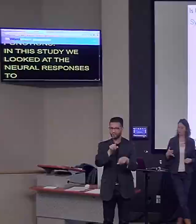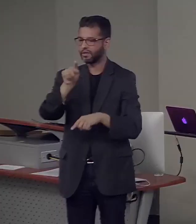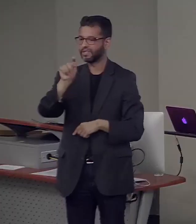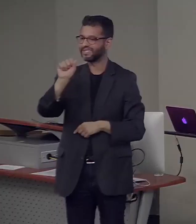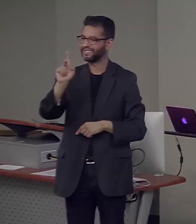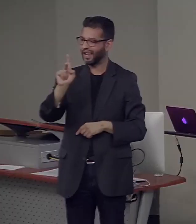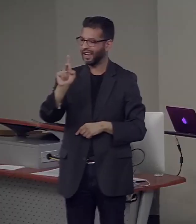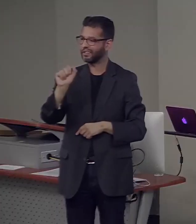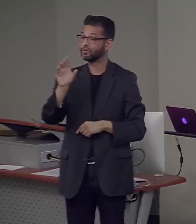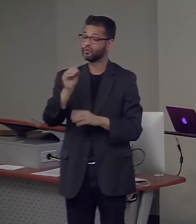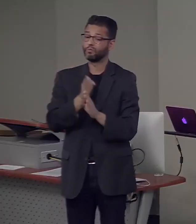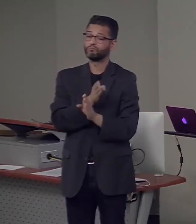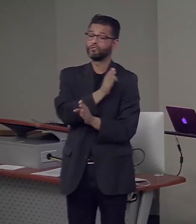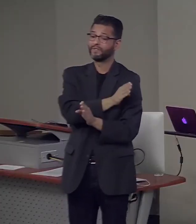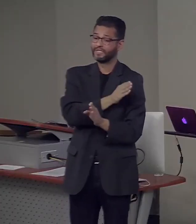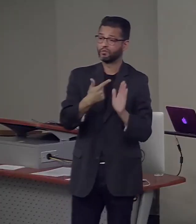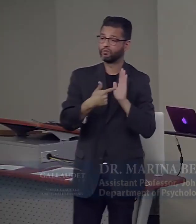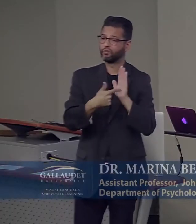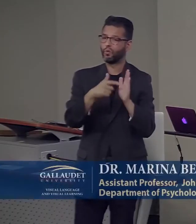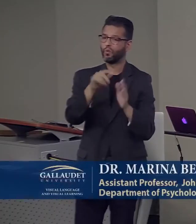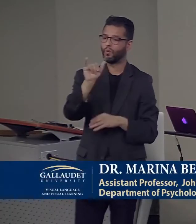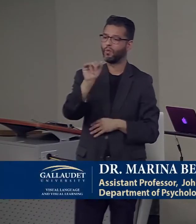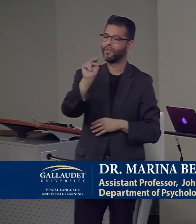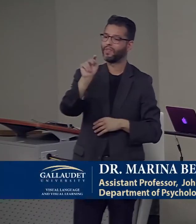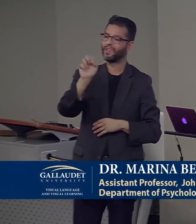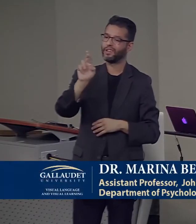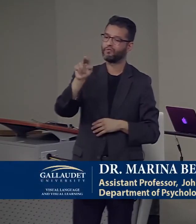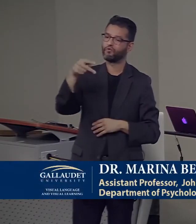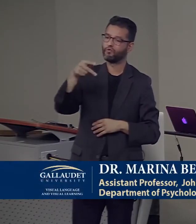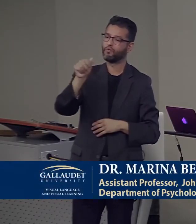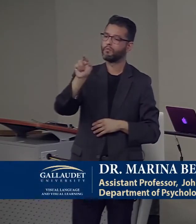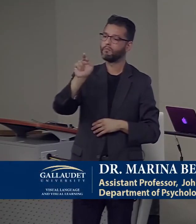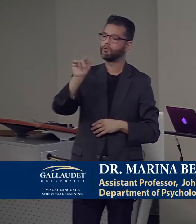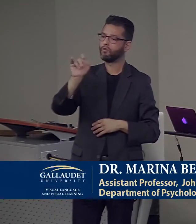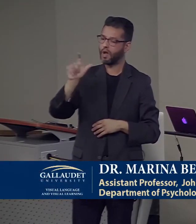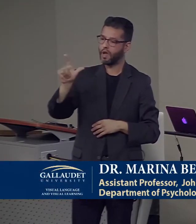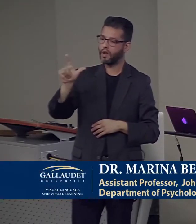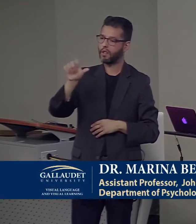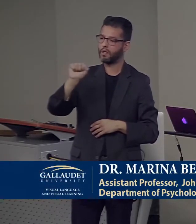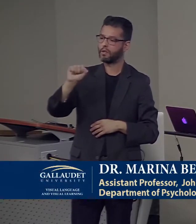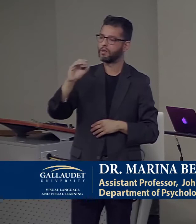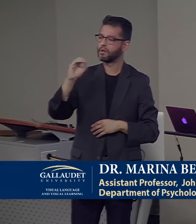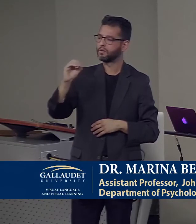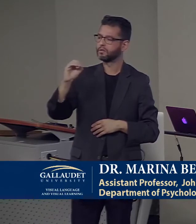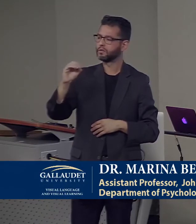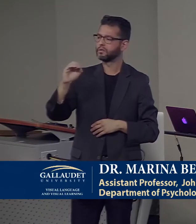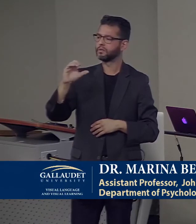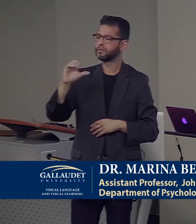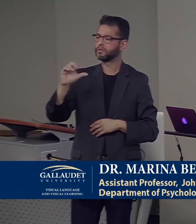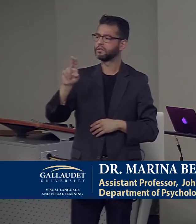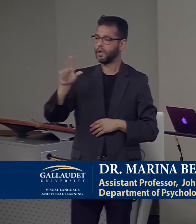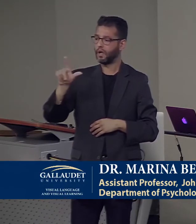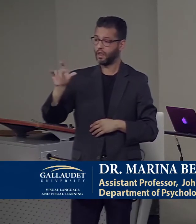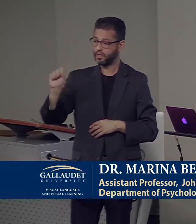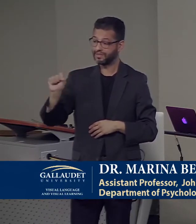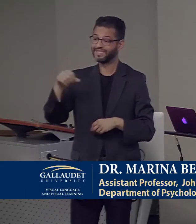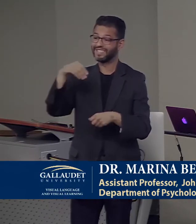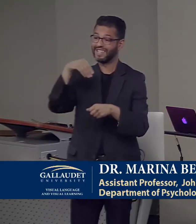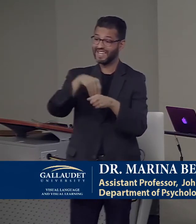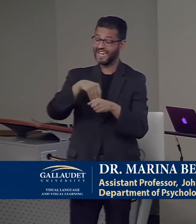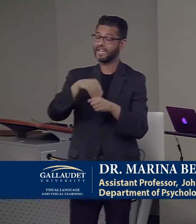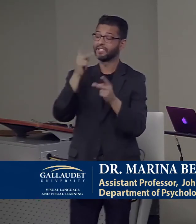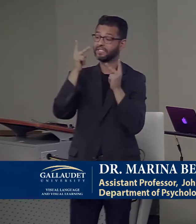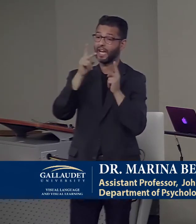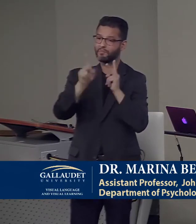it has previously been shown that the intraparietal sulcus in sighted individuals is involved in processing numerical